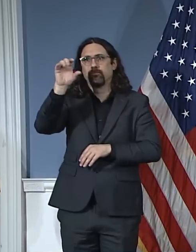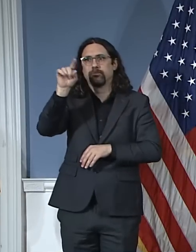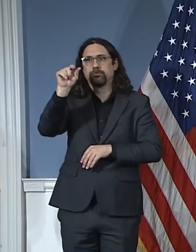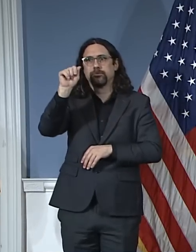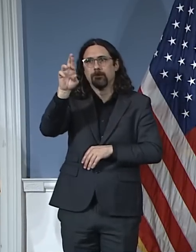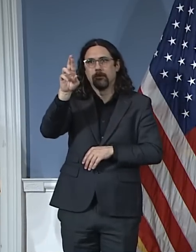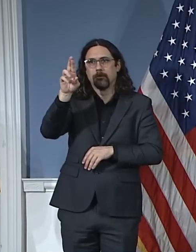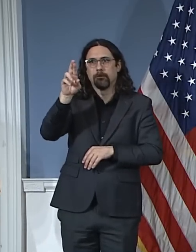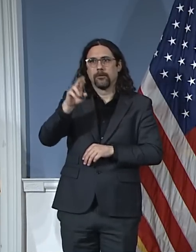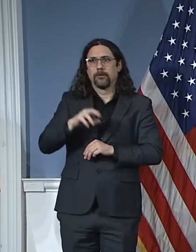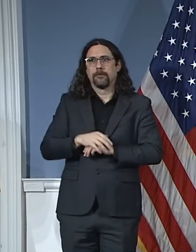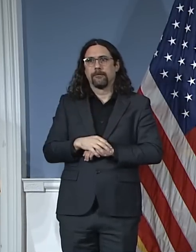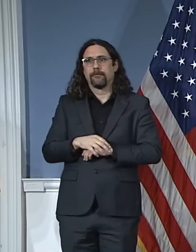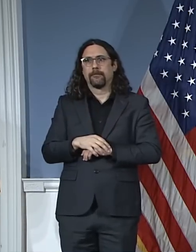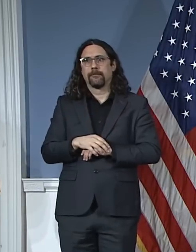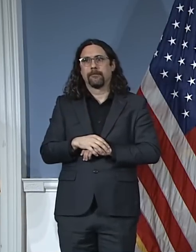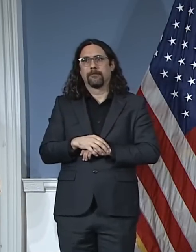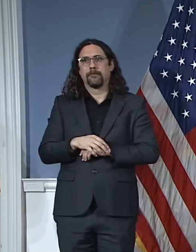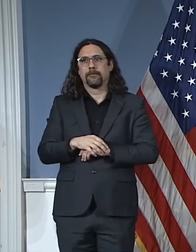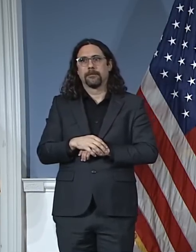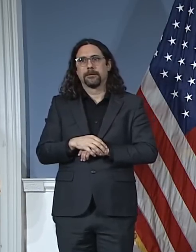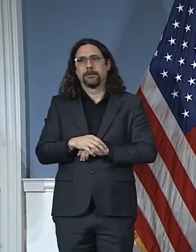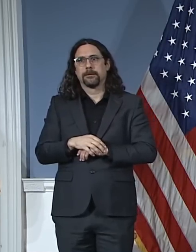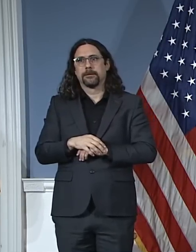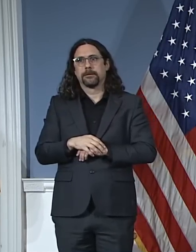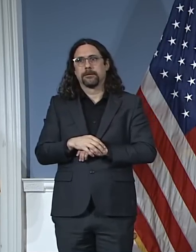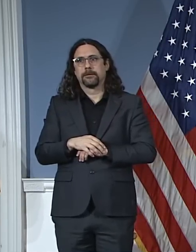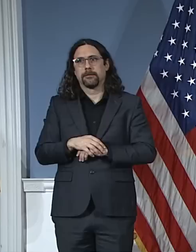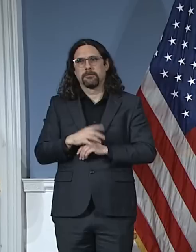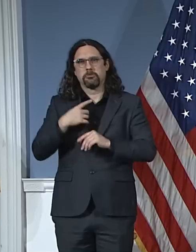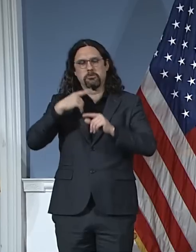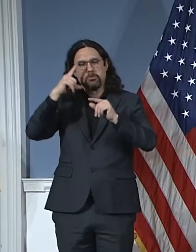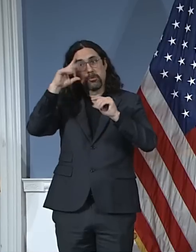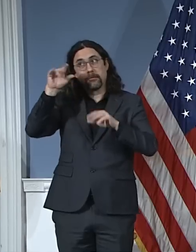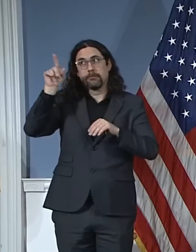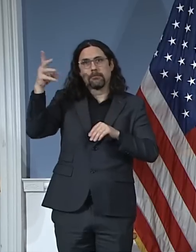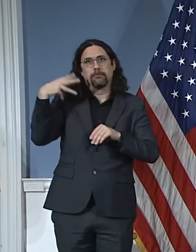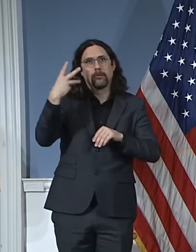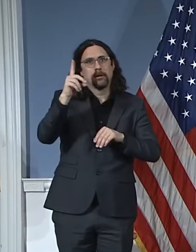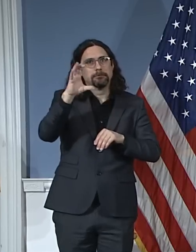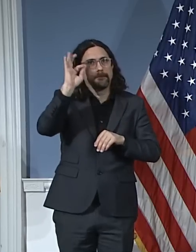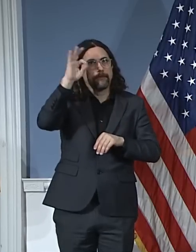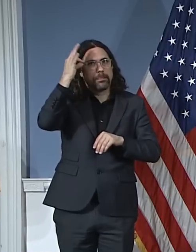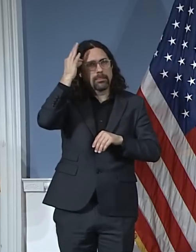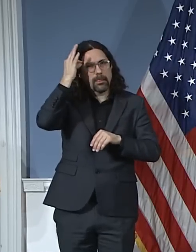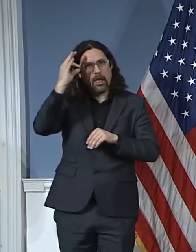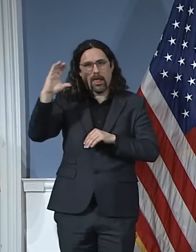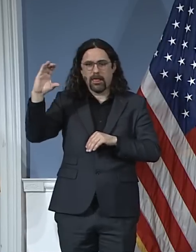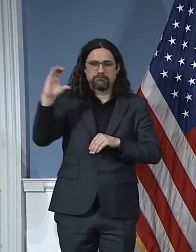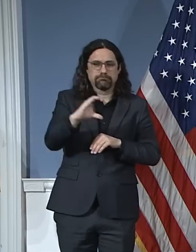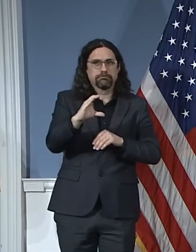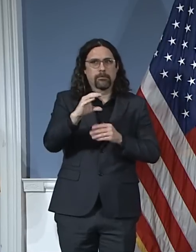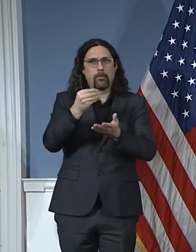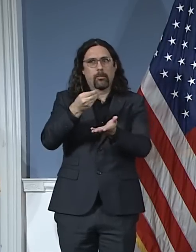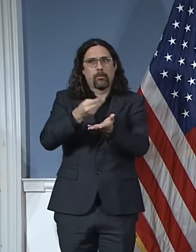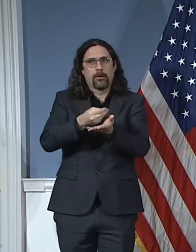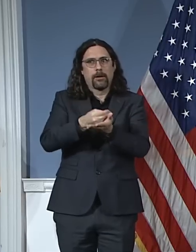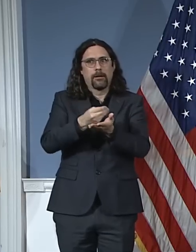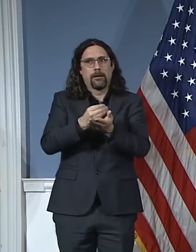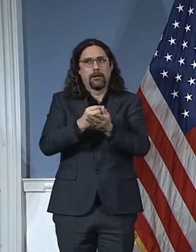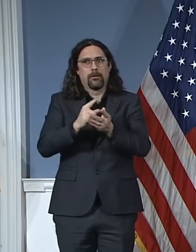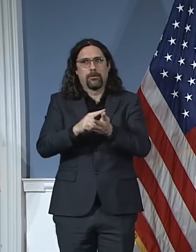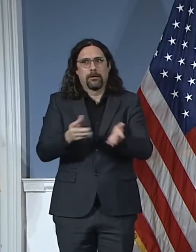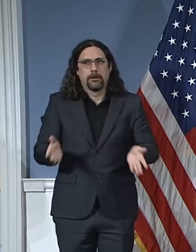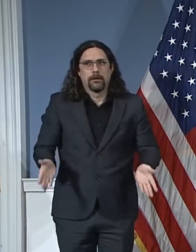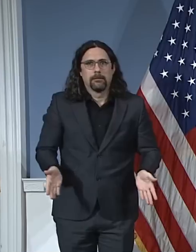package that will actually reach the people of this city and this country with substantial